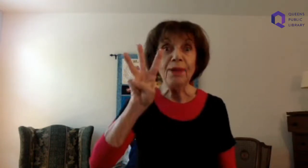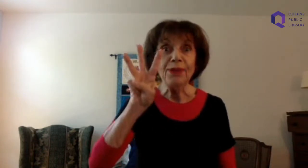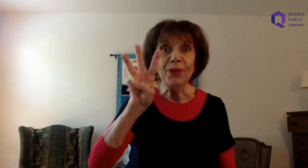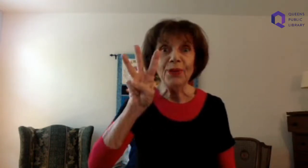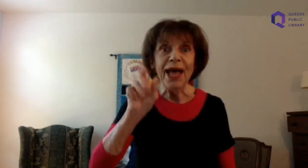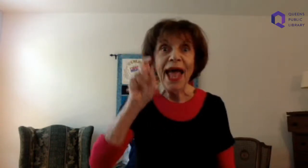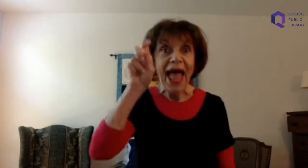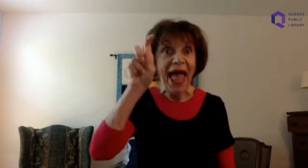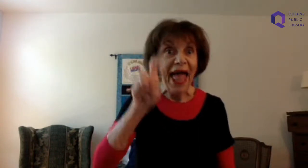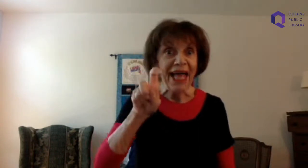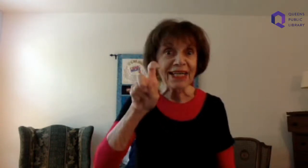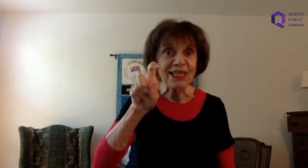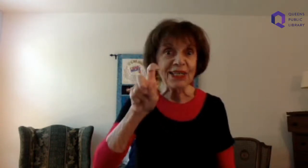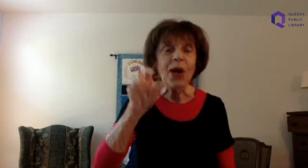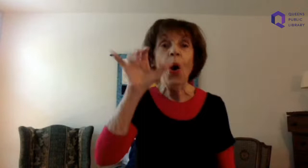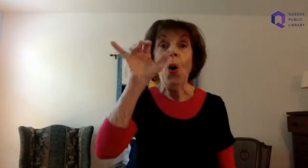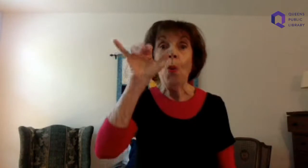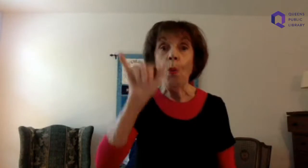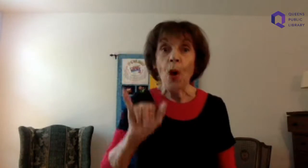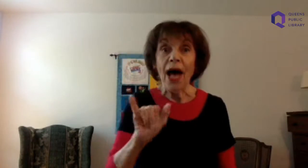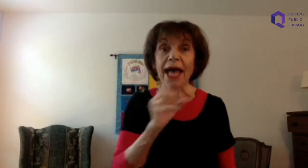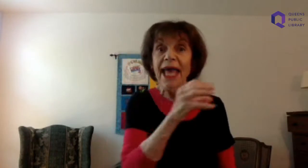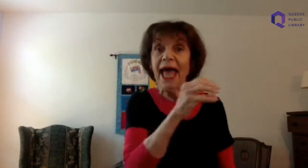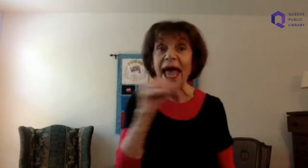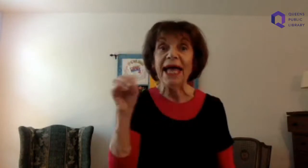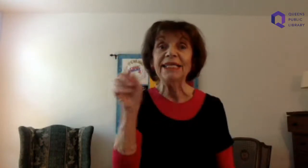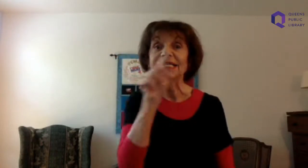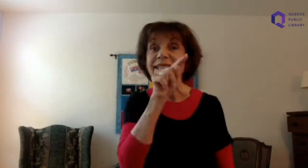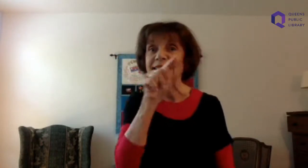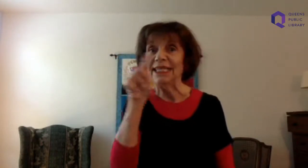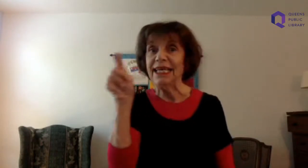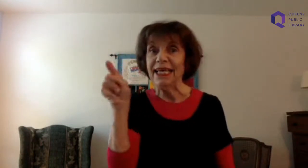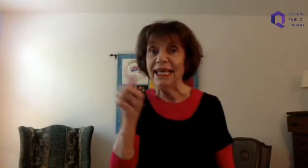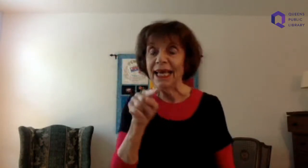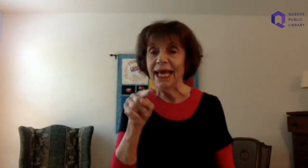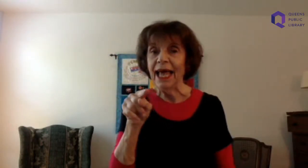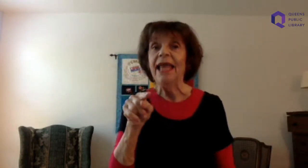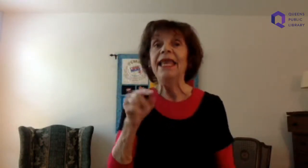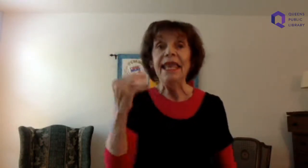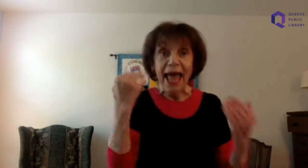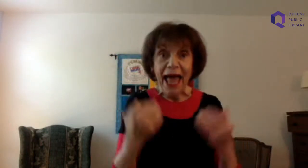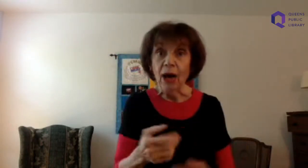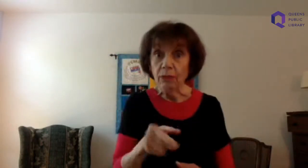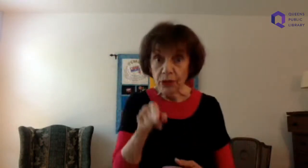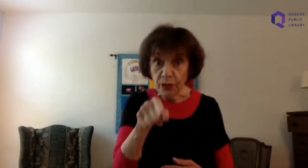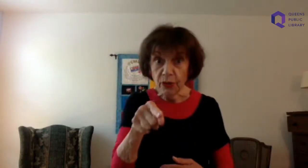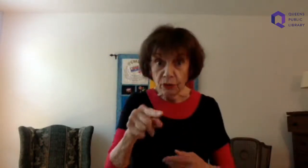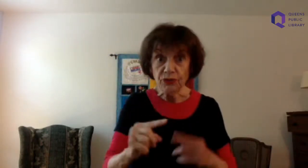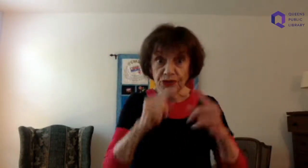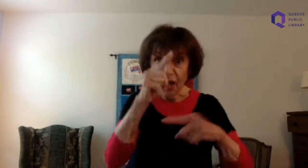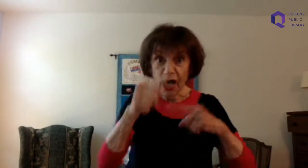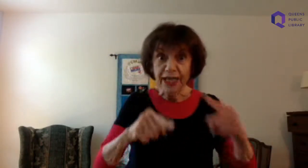W, X, Y, and Z. Now you signed